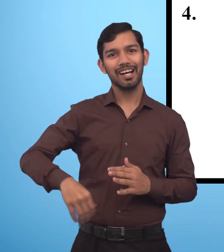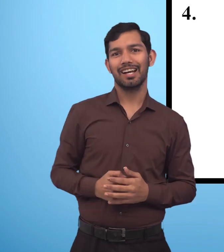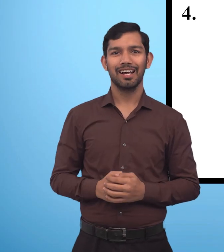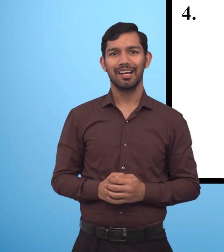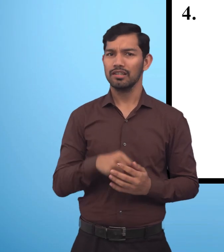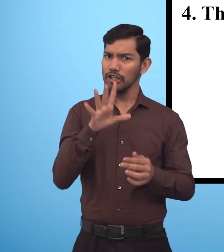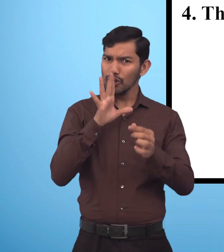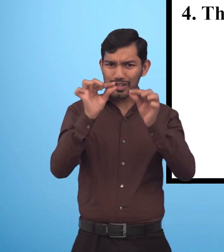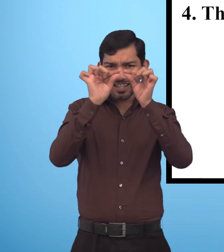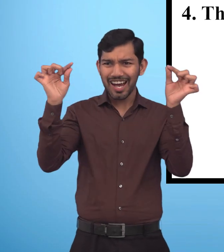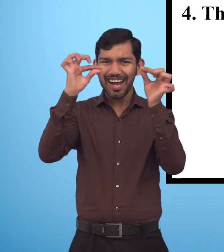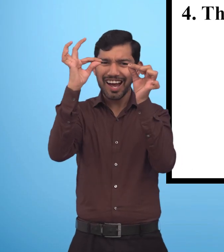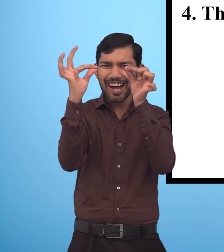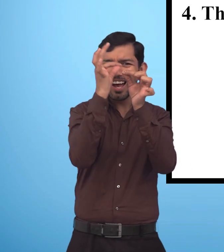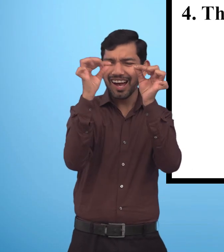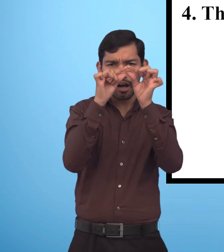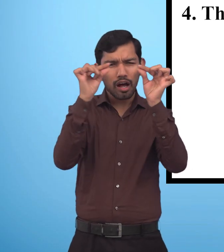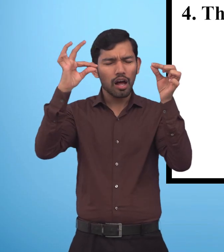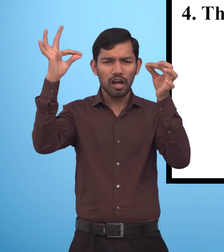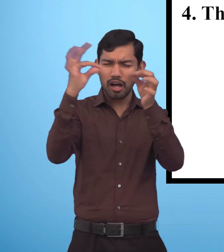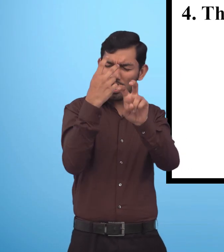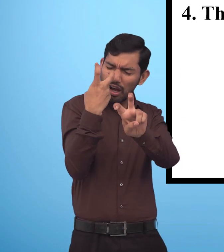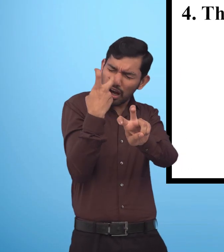4. Threading a needle was hard.